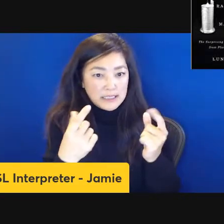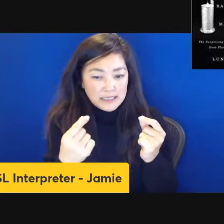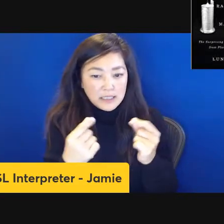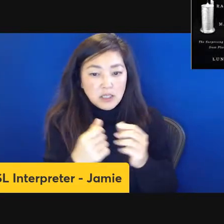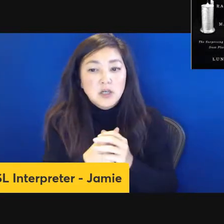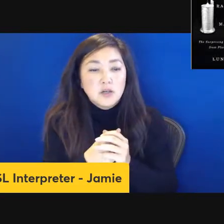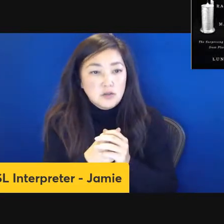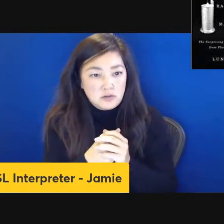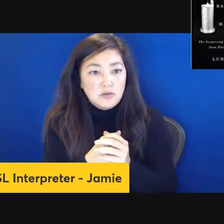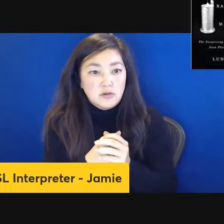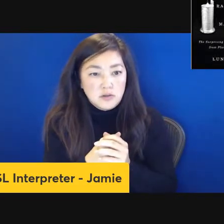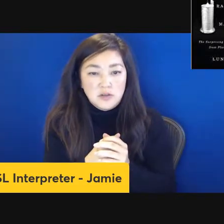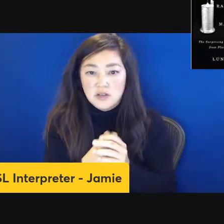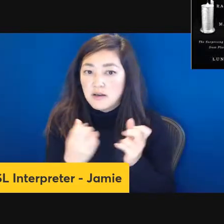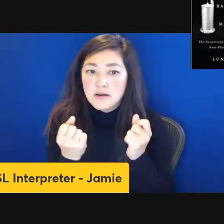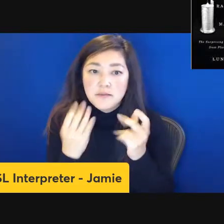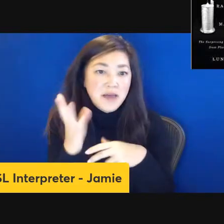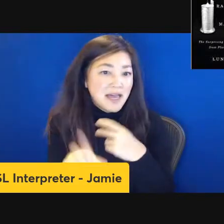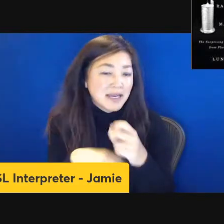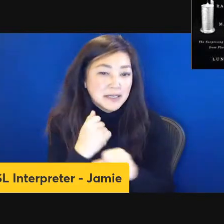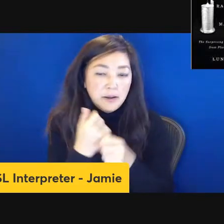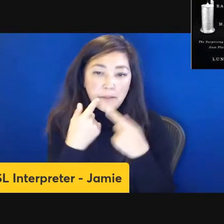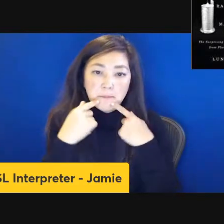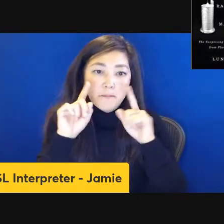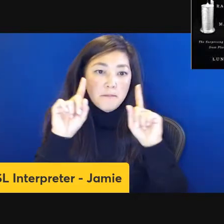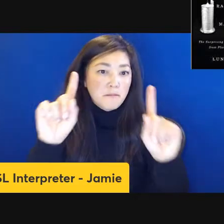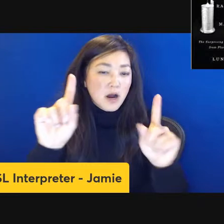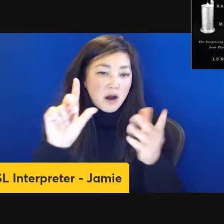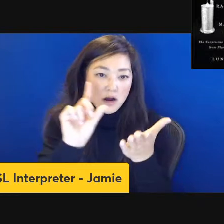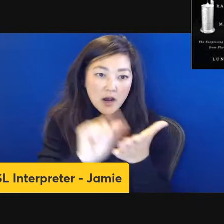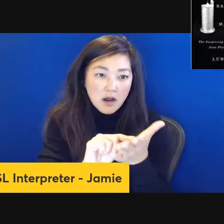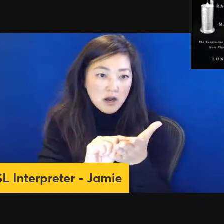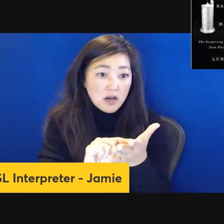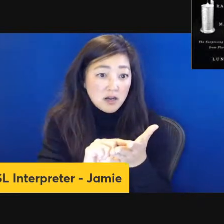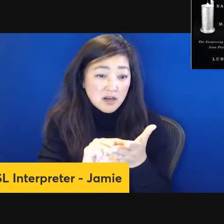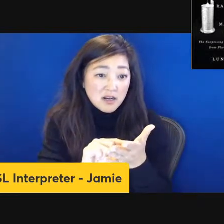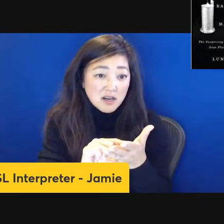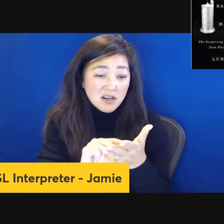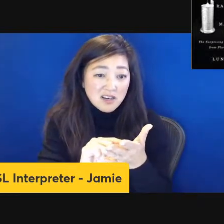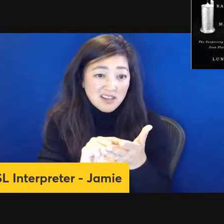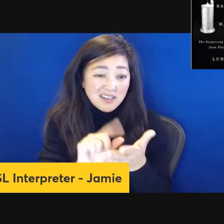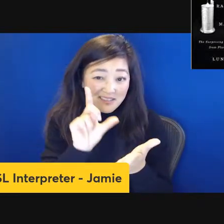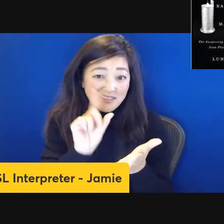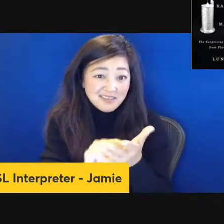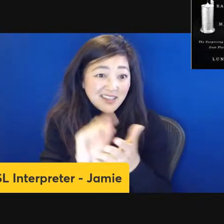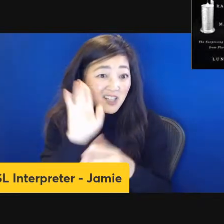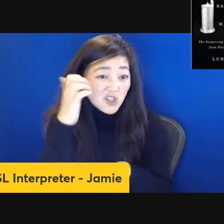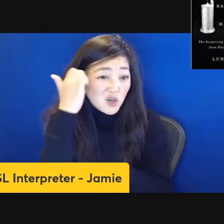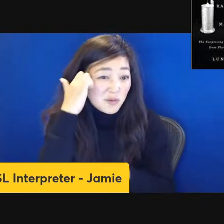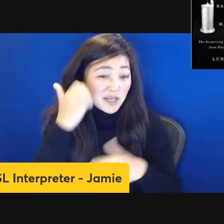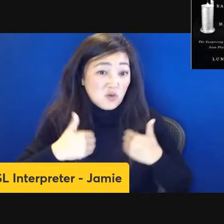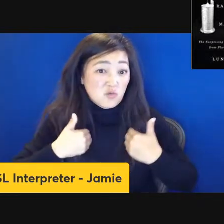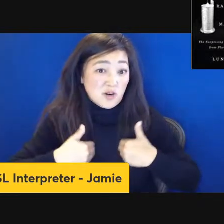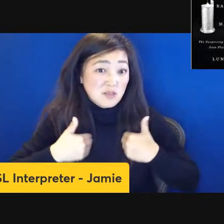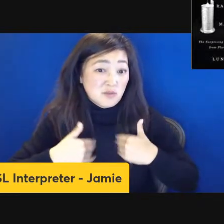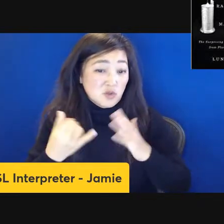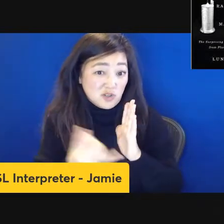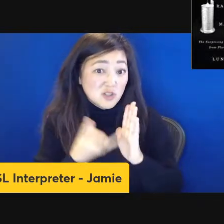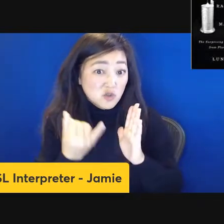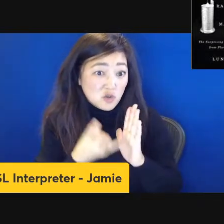It took me years to get it published. It ultimately was published in the European Respiratory Journal, which I was really pleased